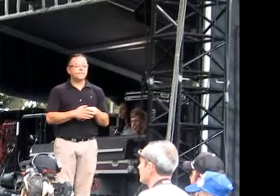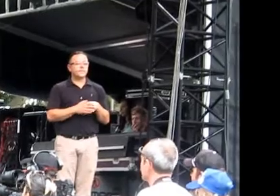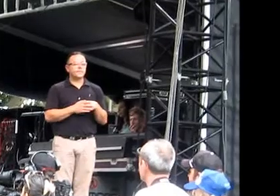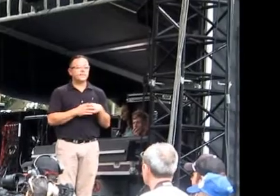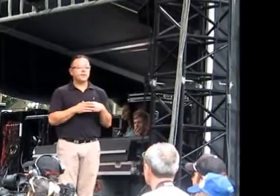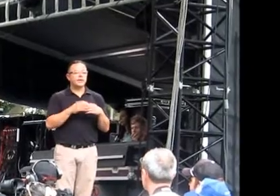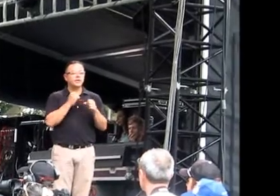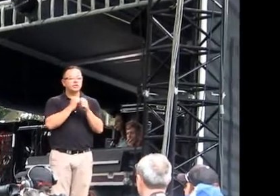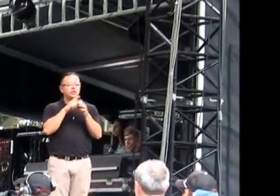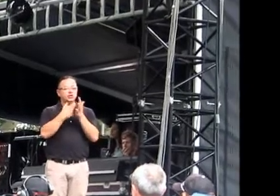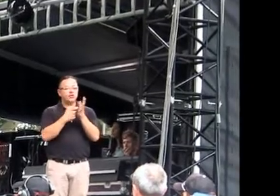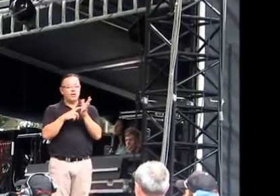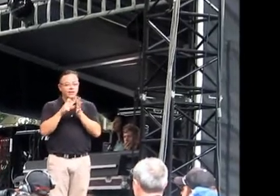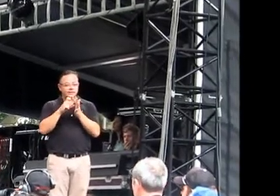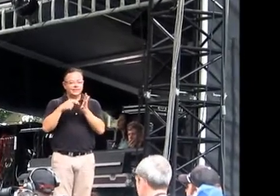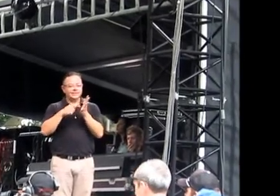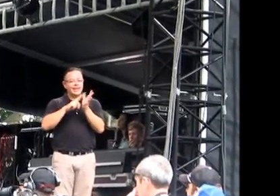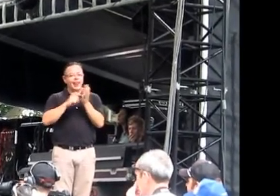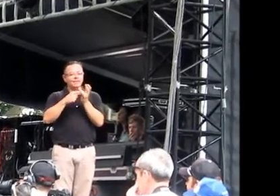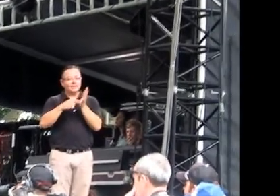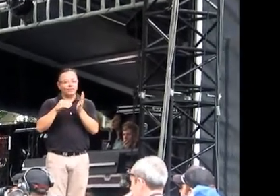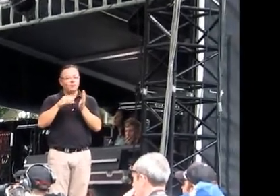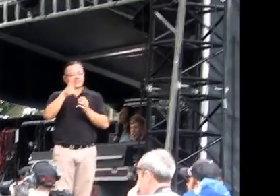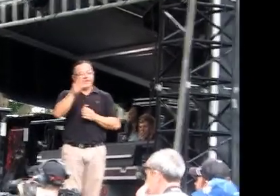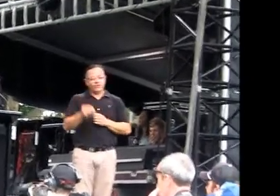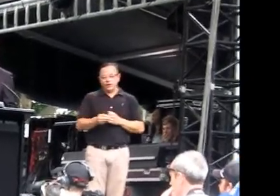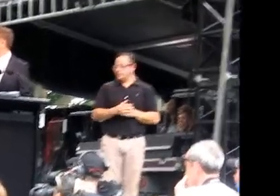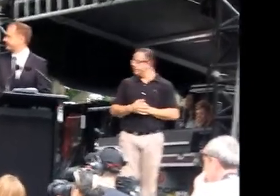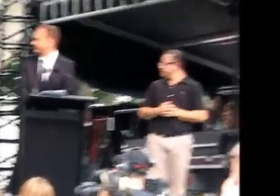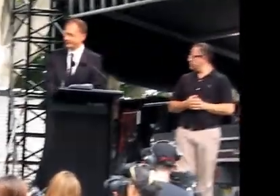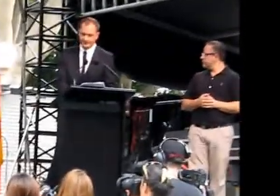Mr. Gerald Talbot from South Africa.